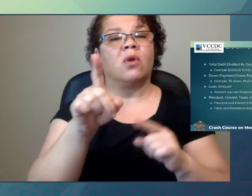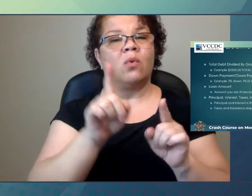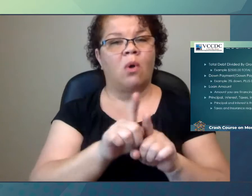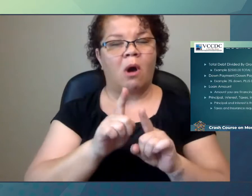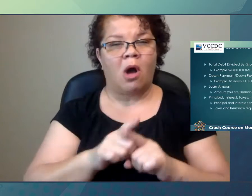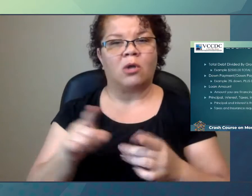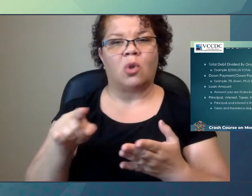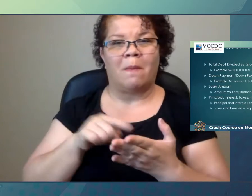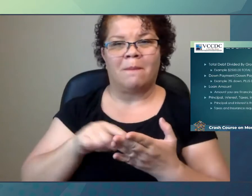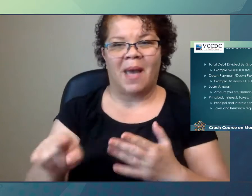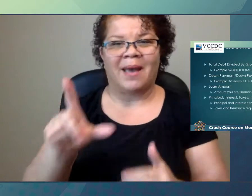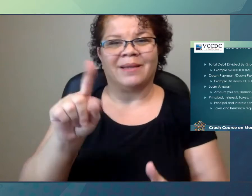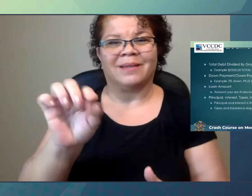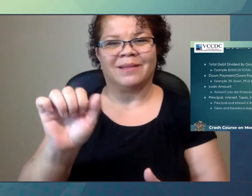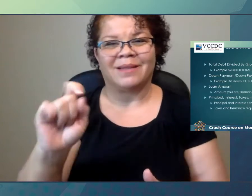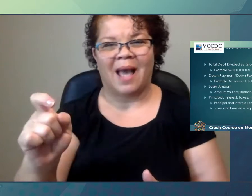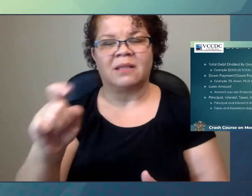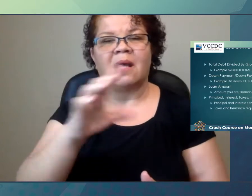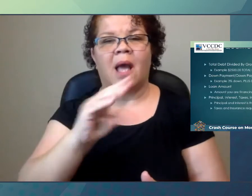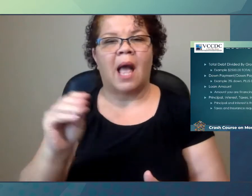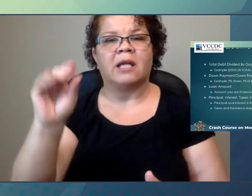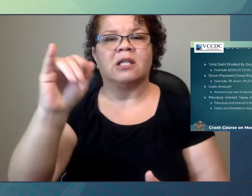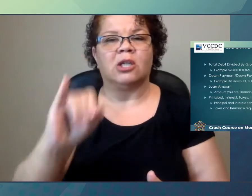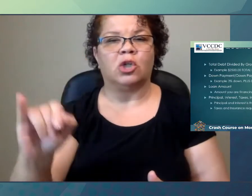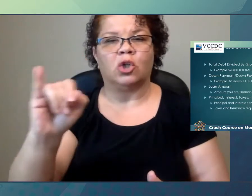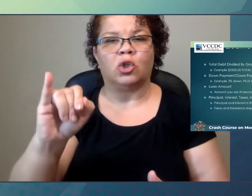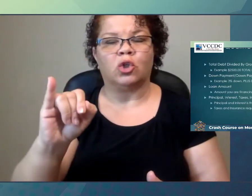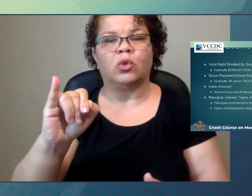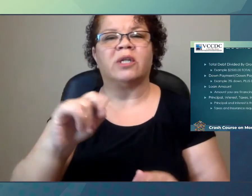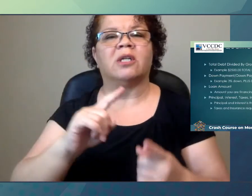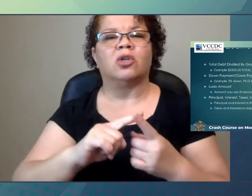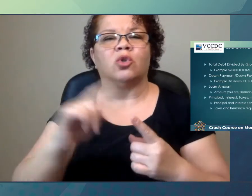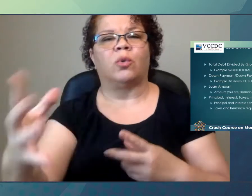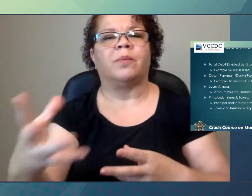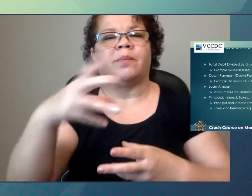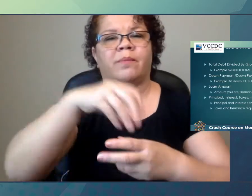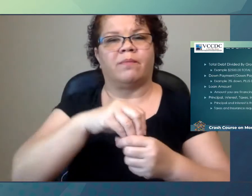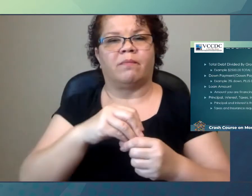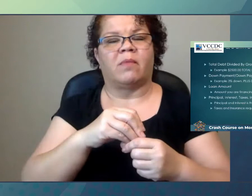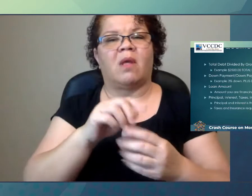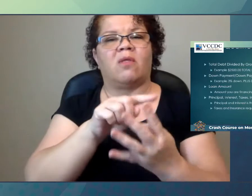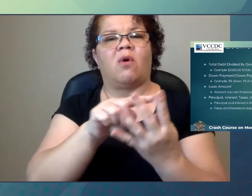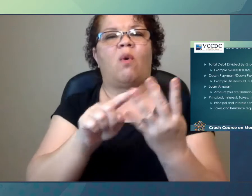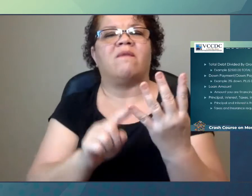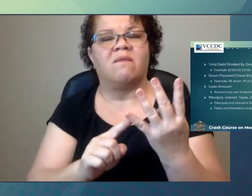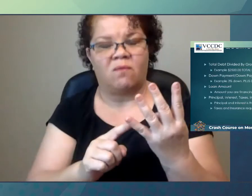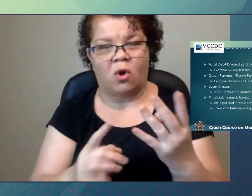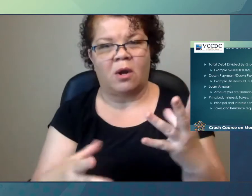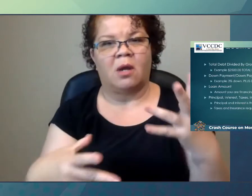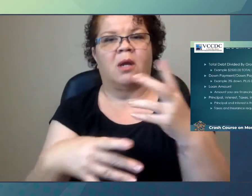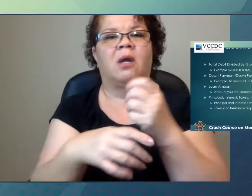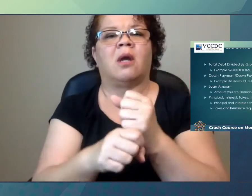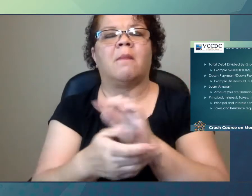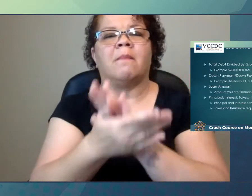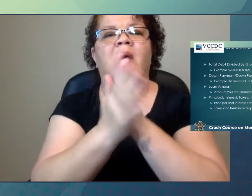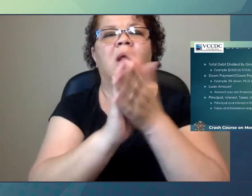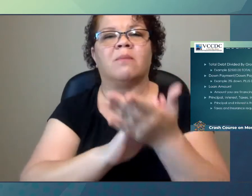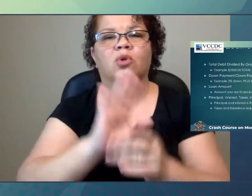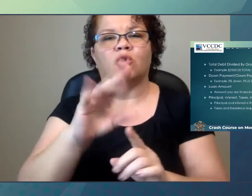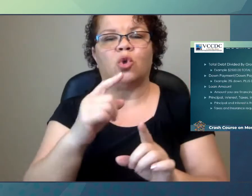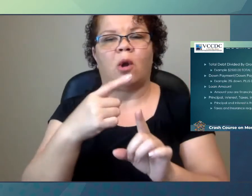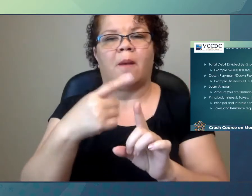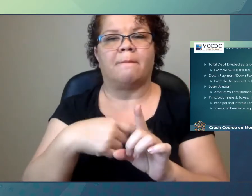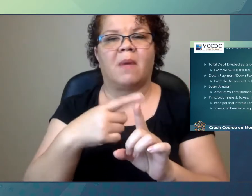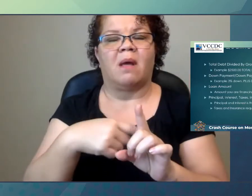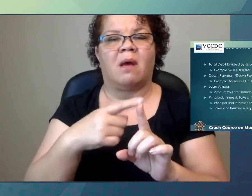pay taxes and insurance included with your mortgage payment. So that is where we get the acronym PITI, because it